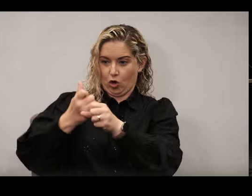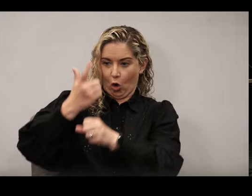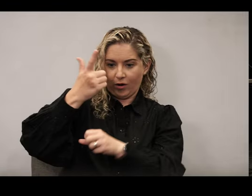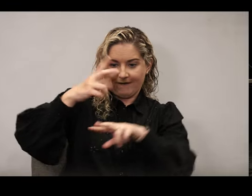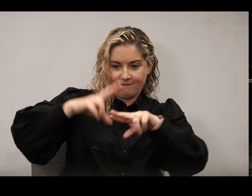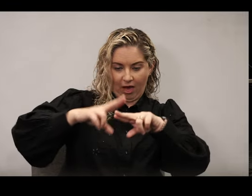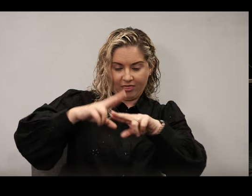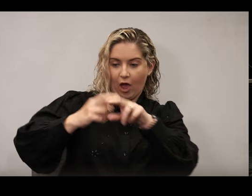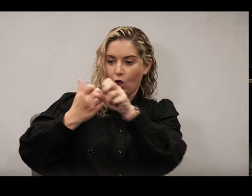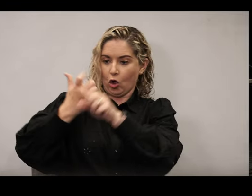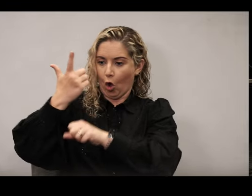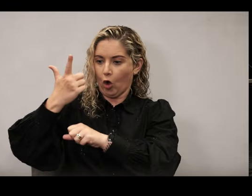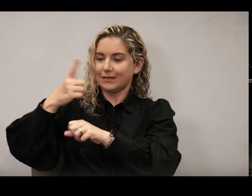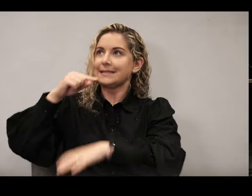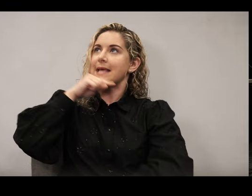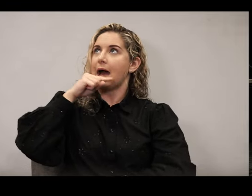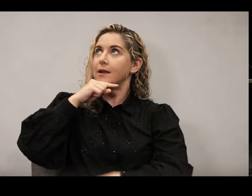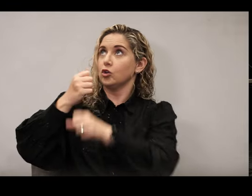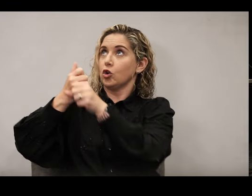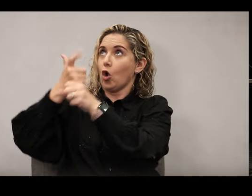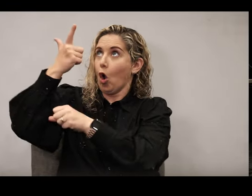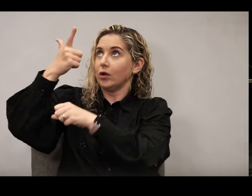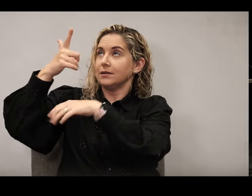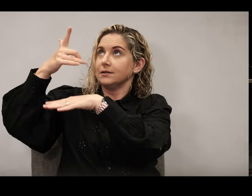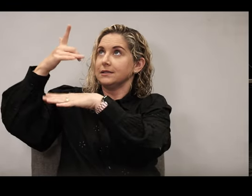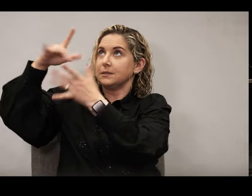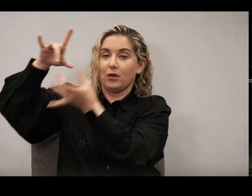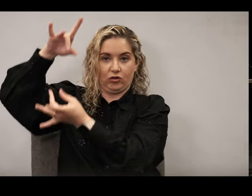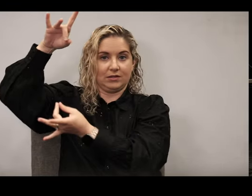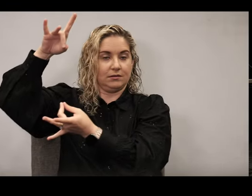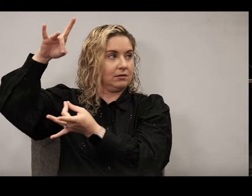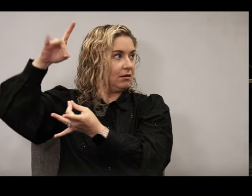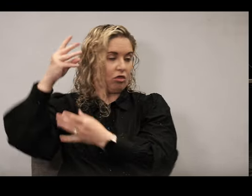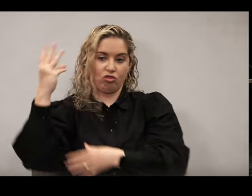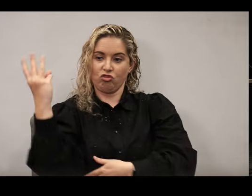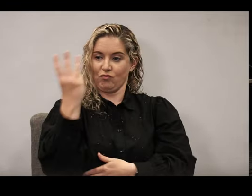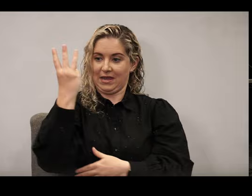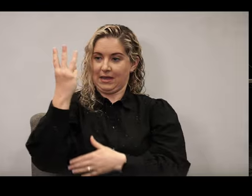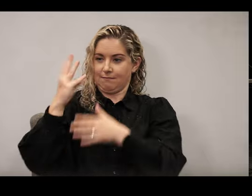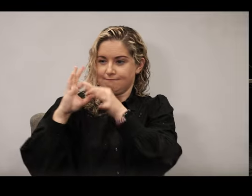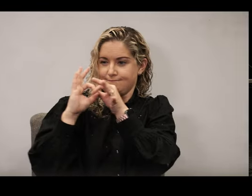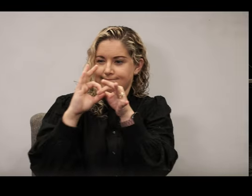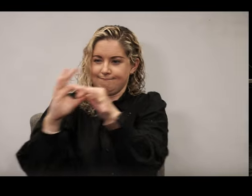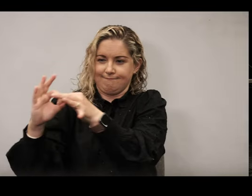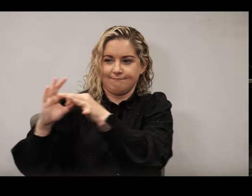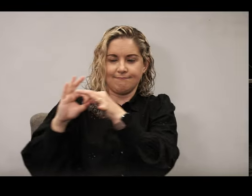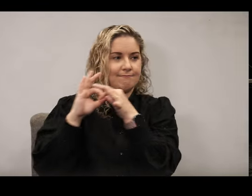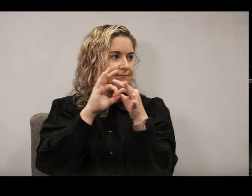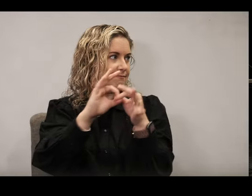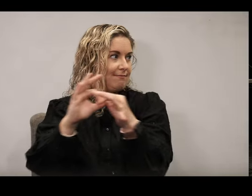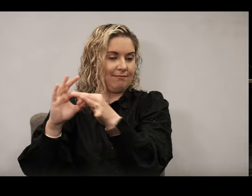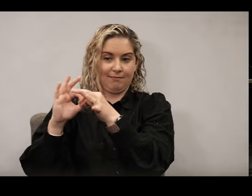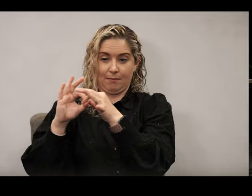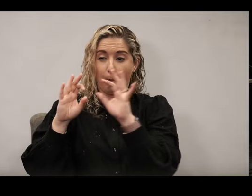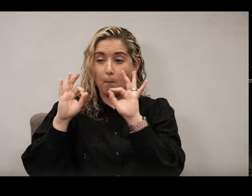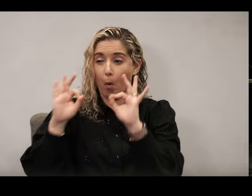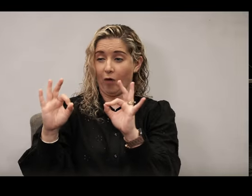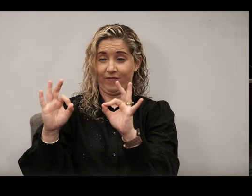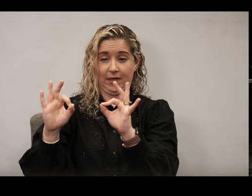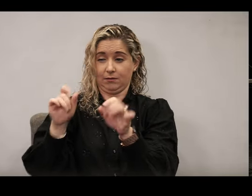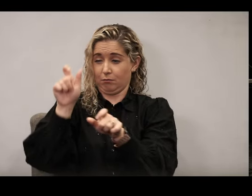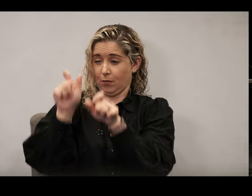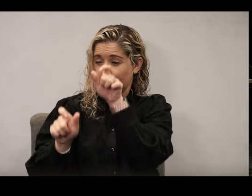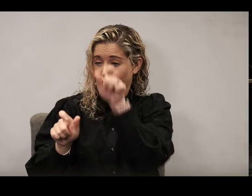Father, Son, Spirit. God always existing in perfect relationship with himself. Perfect relationship of love between